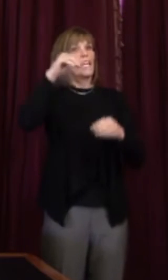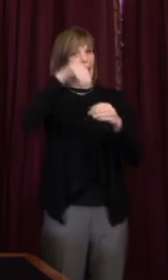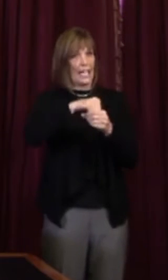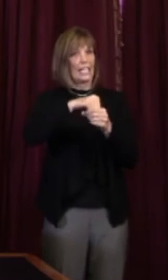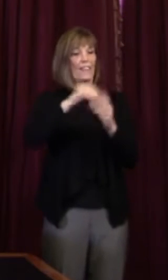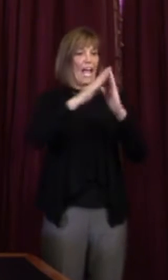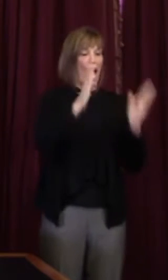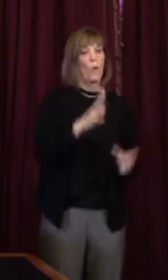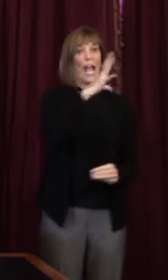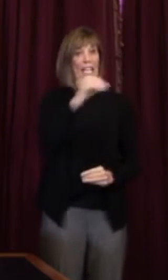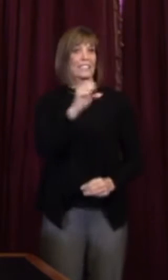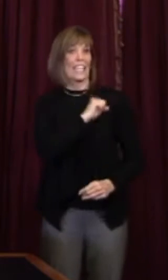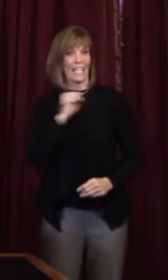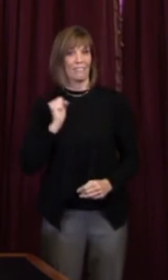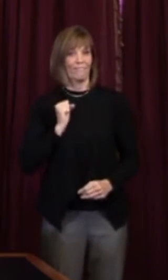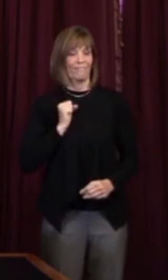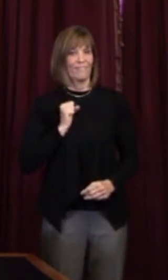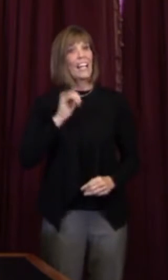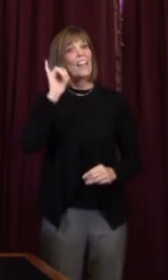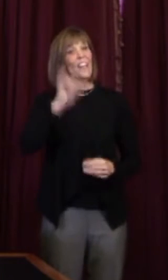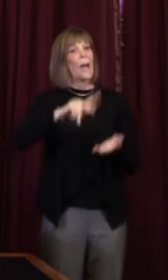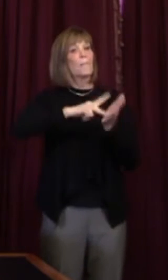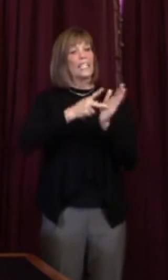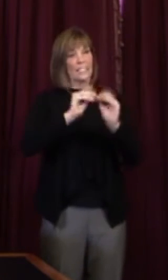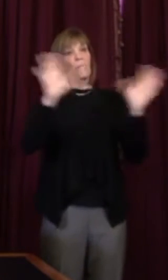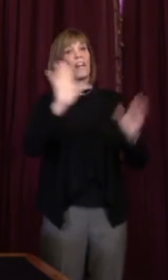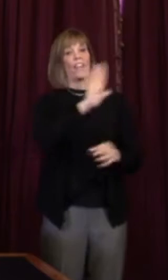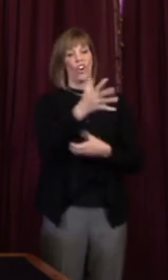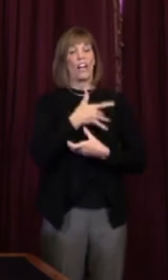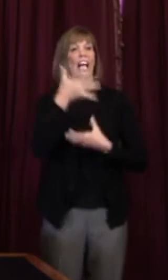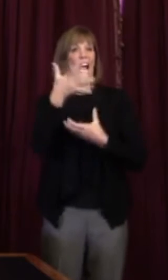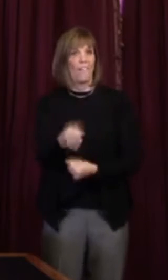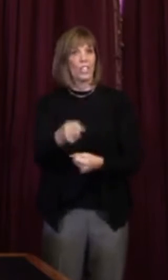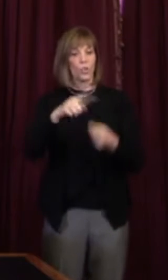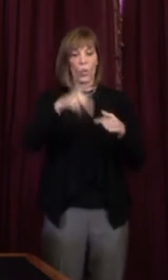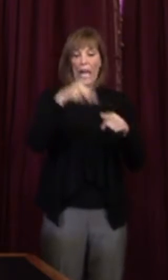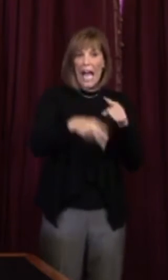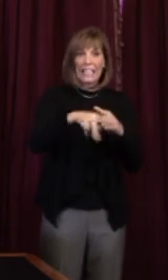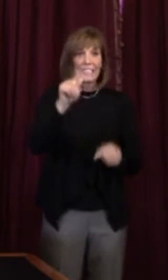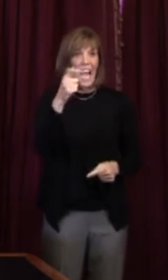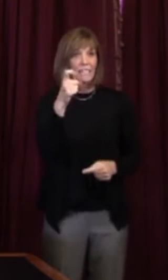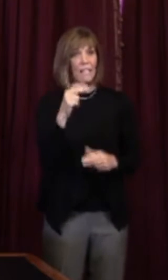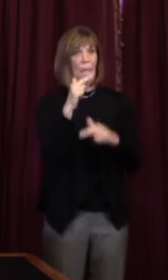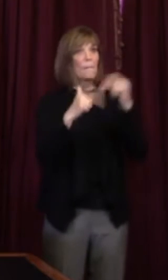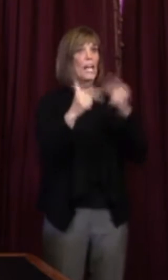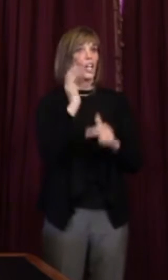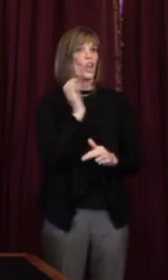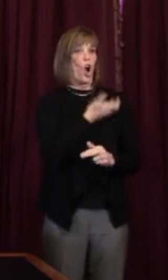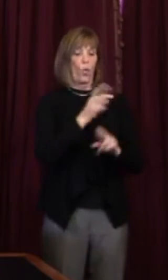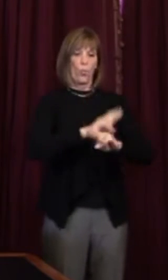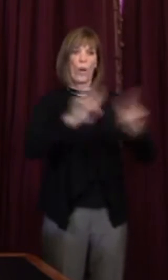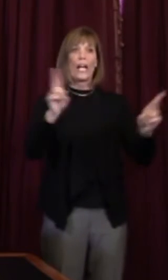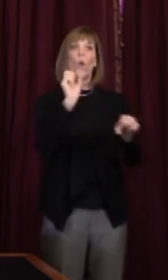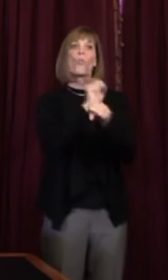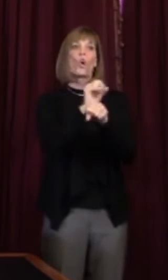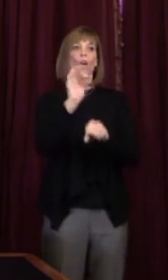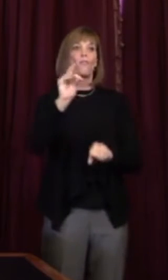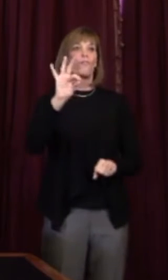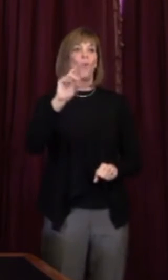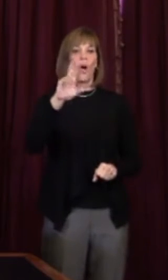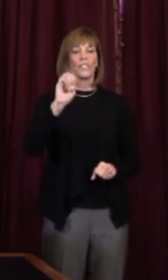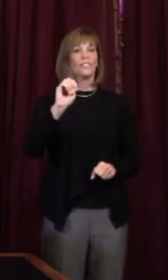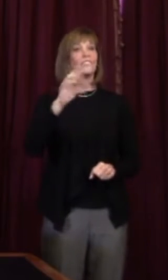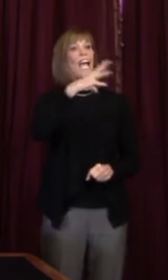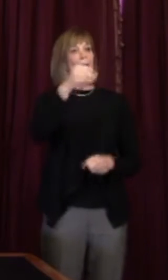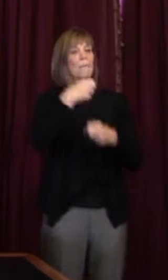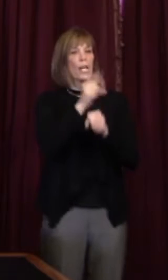the state Senate. This was a vote of confidence in our work to cut taxes, build a future-ready Iowa, work to make sure